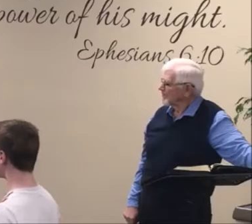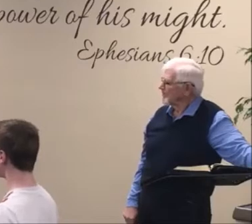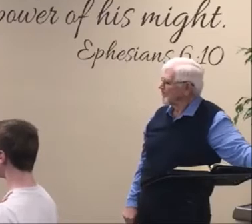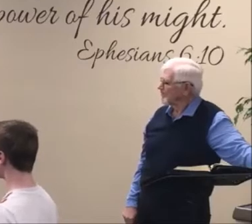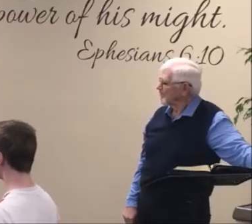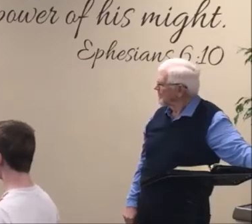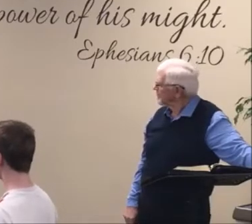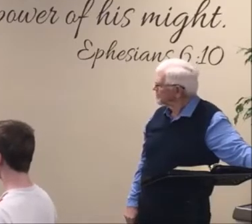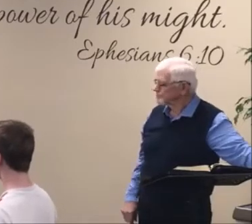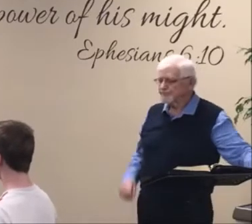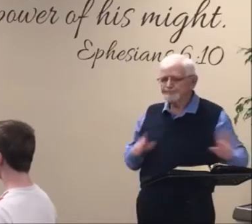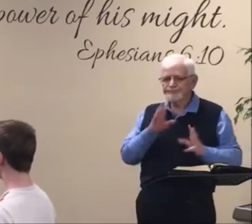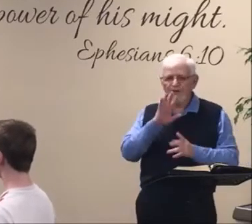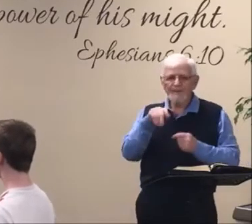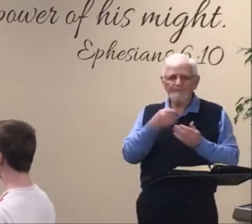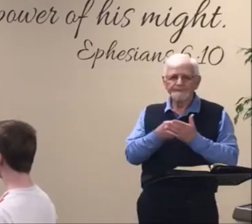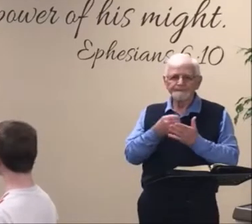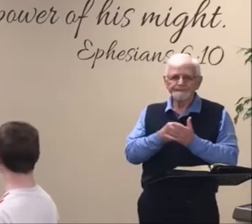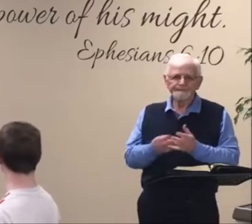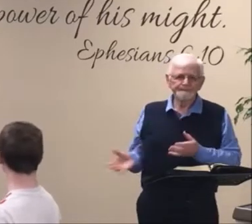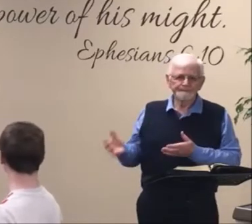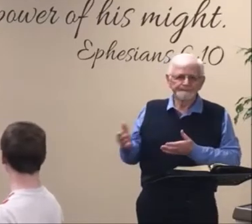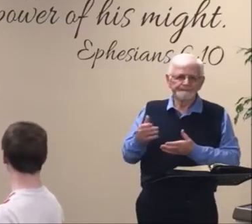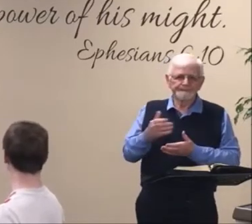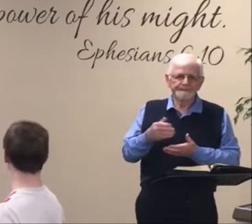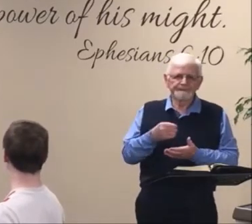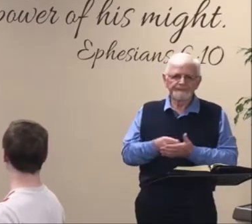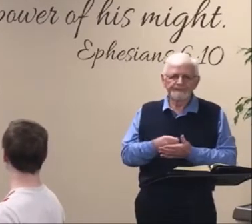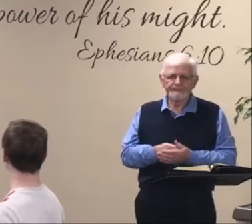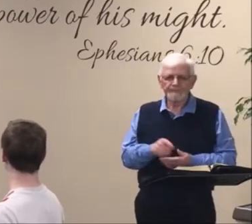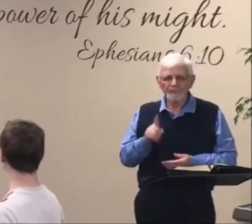and then the annual. We'll find it.